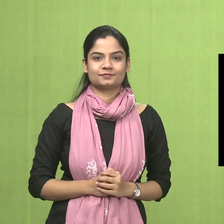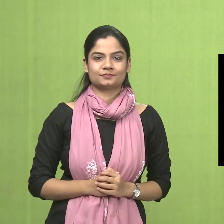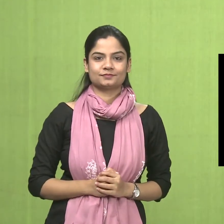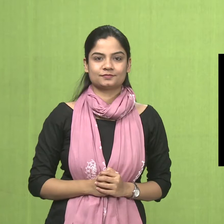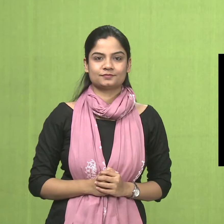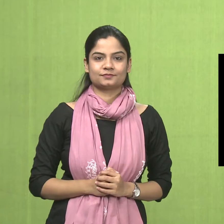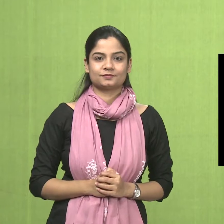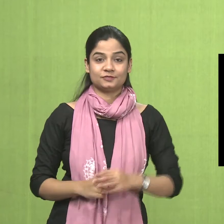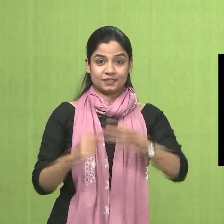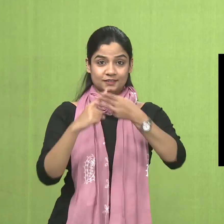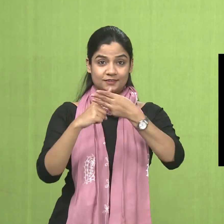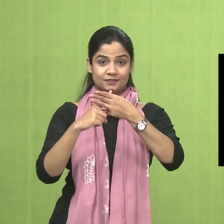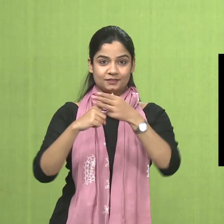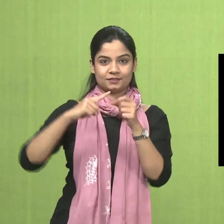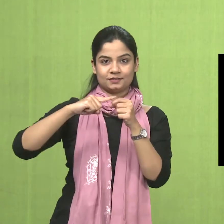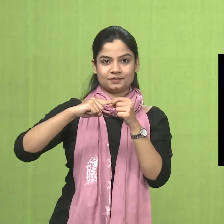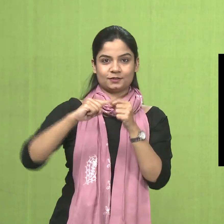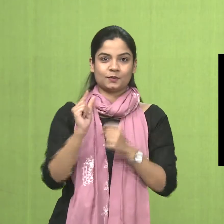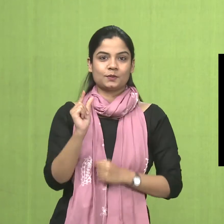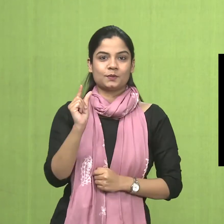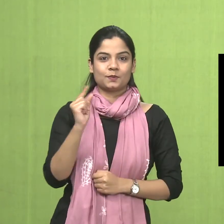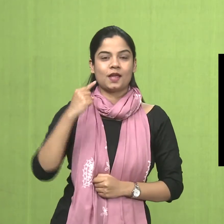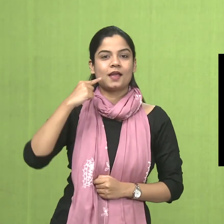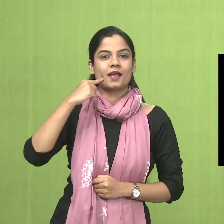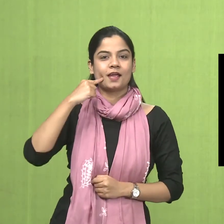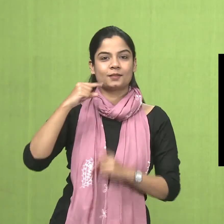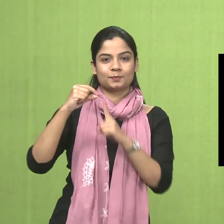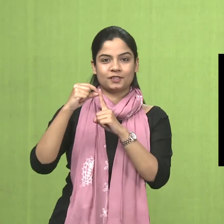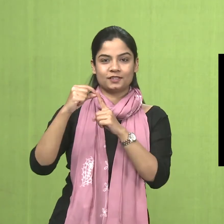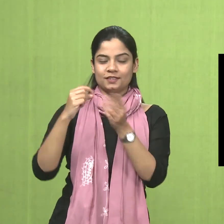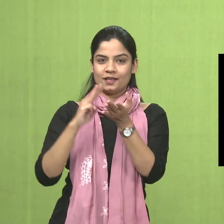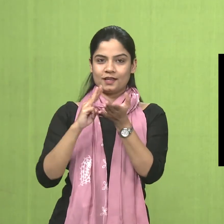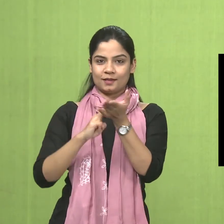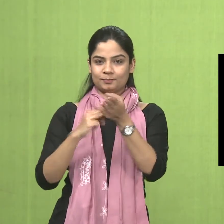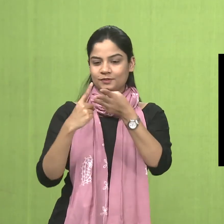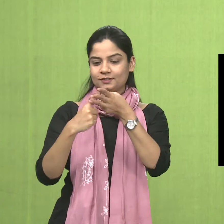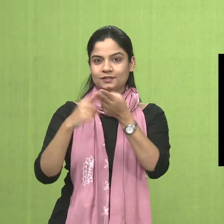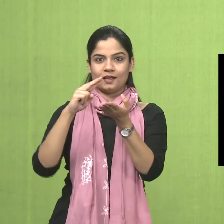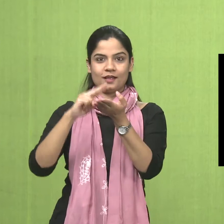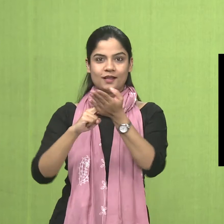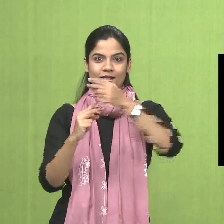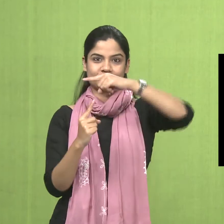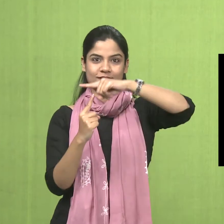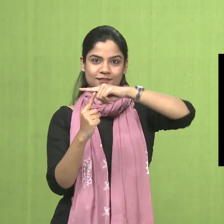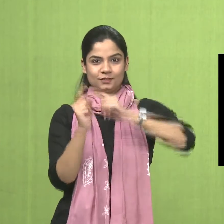Equipment, as you can see in the picture, the things that are necessary for a particular purpose, be